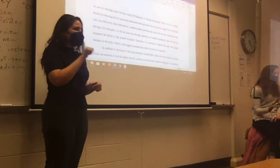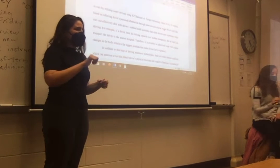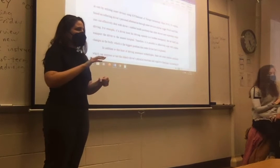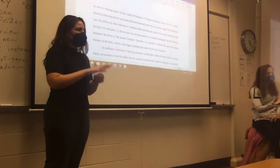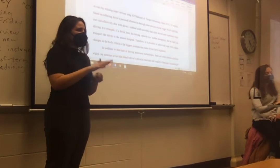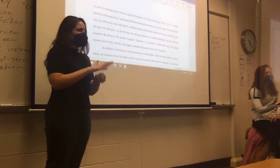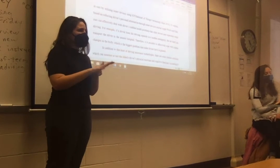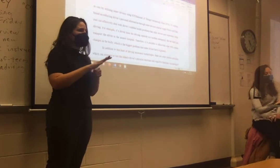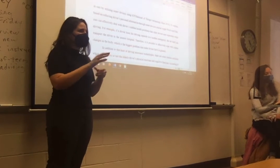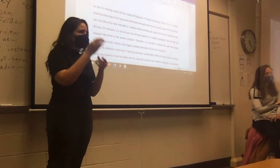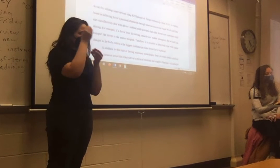okay?